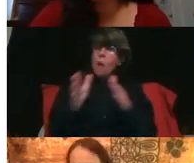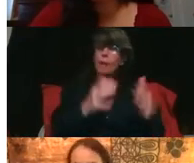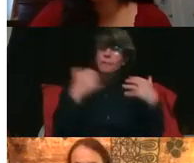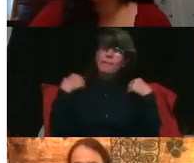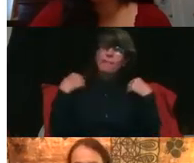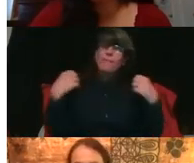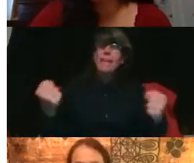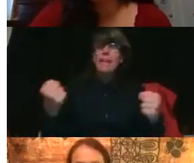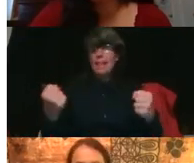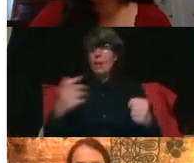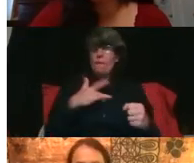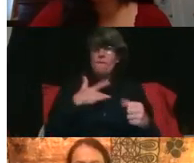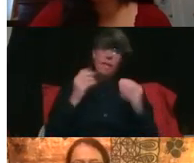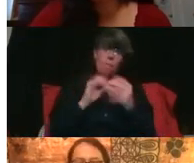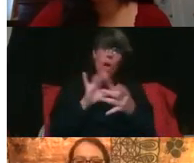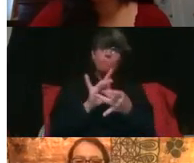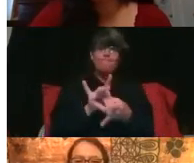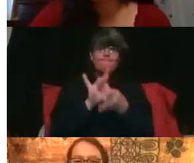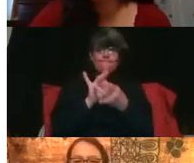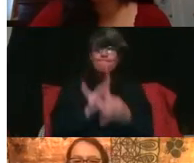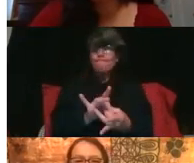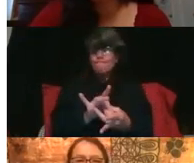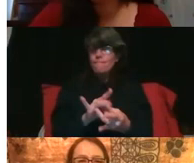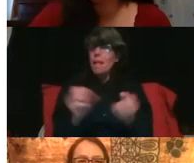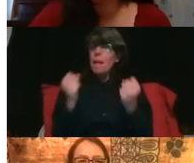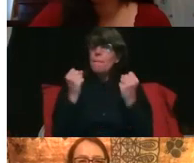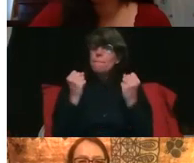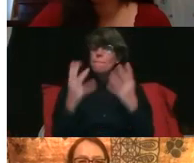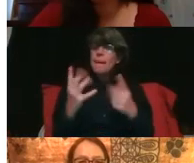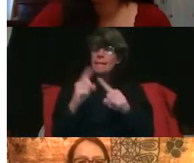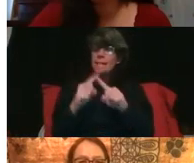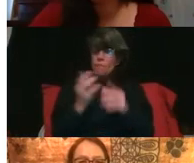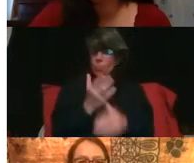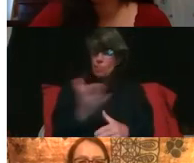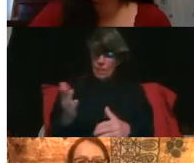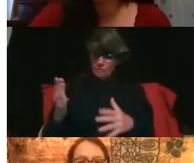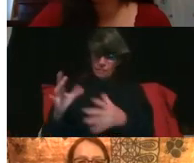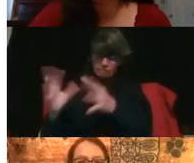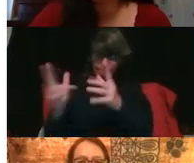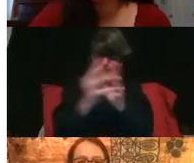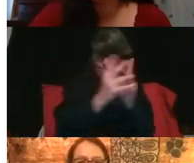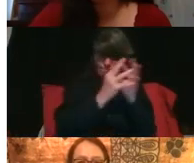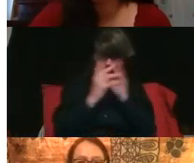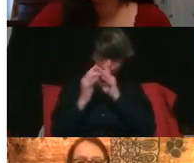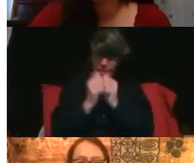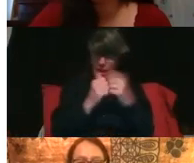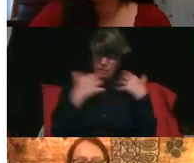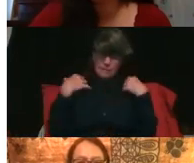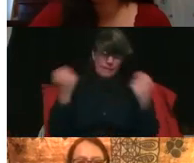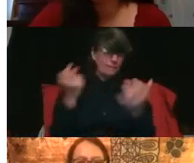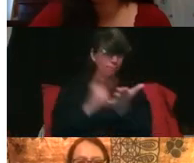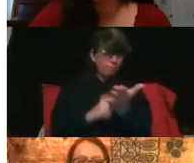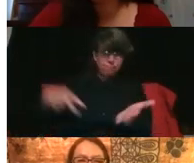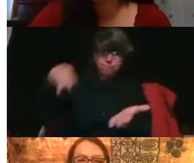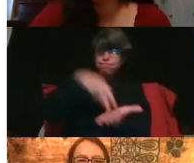getting grounded in the multiple things that you do and gathering strength through resilience, finding that